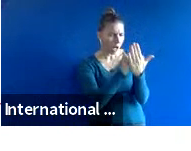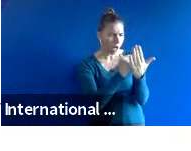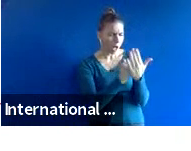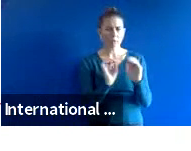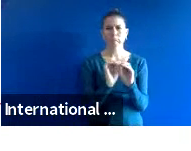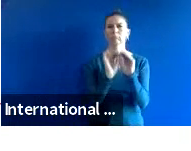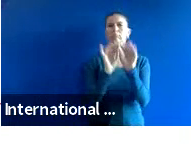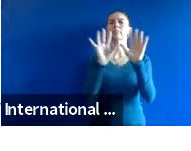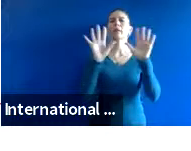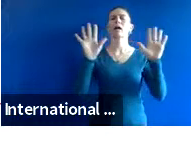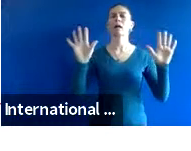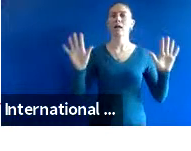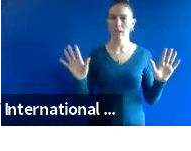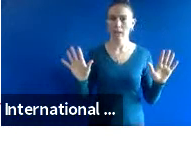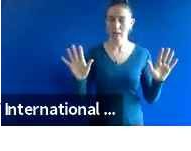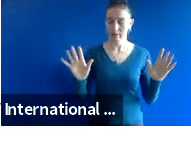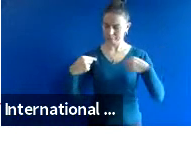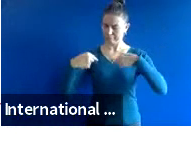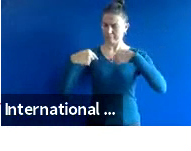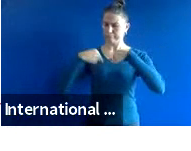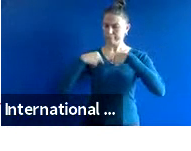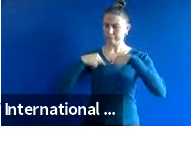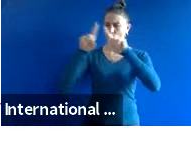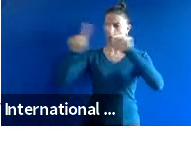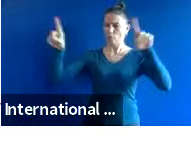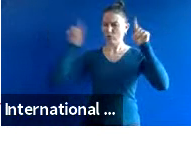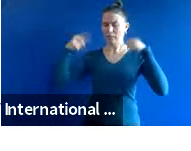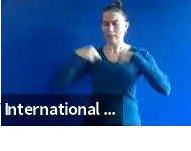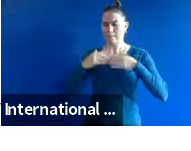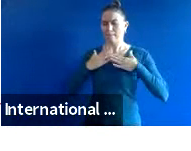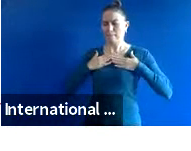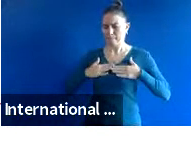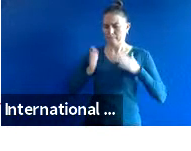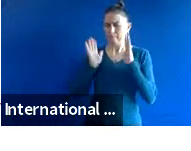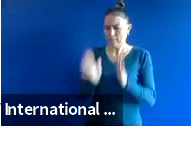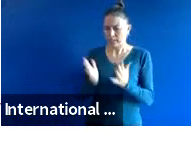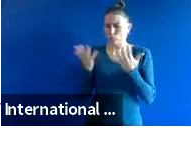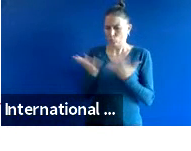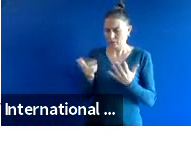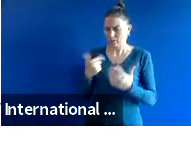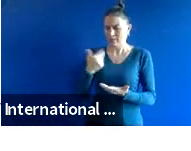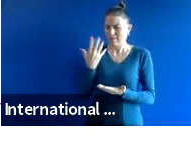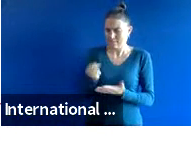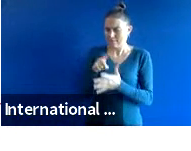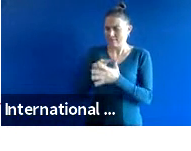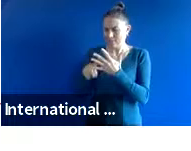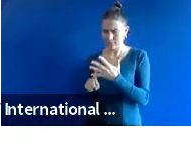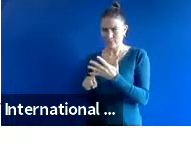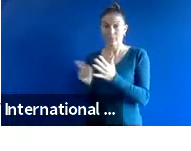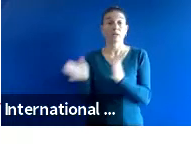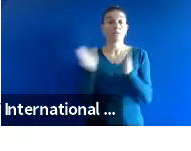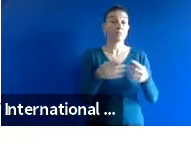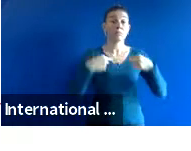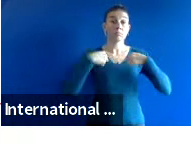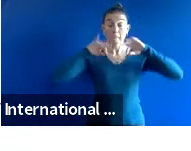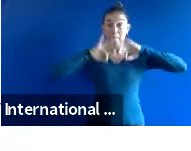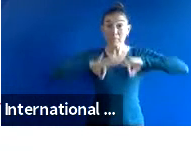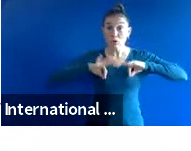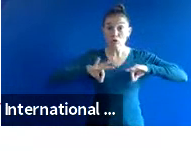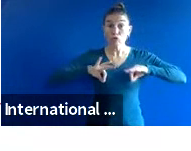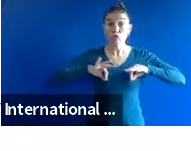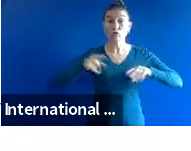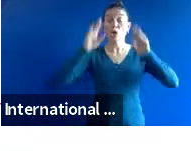information that each stakeholder needs on the topic of inclusive mobility. It will also contain information about the cities and so